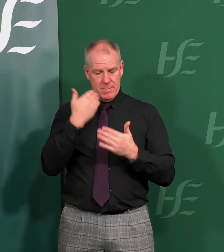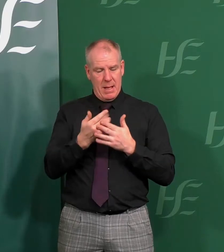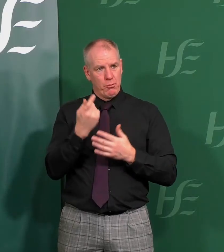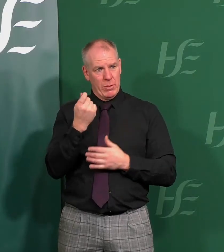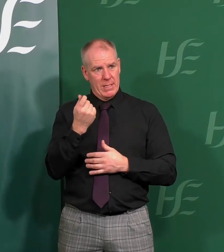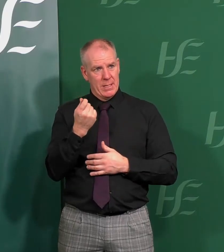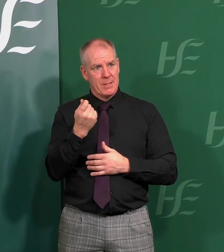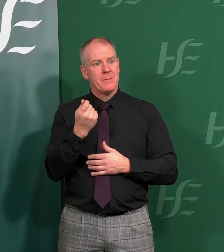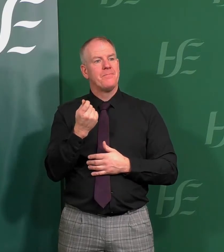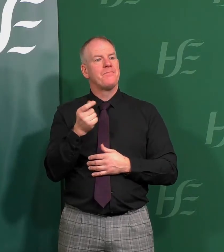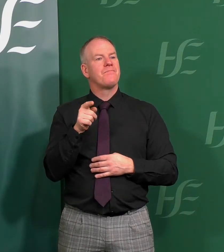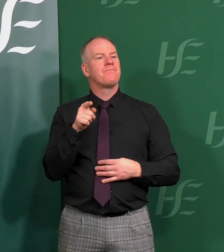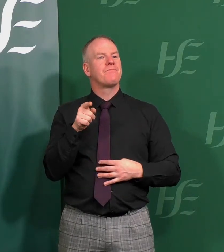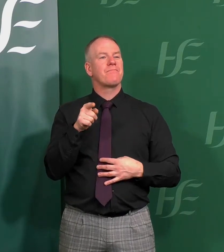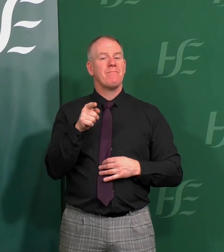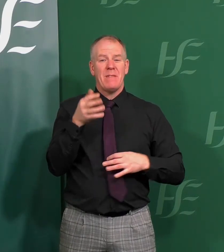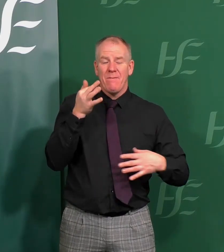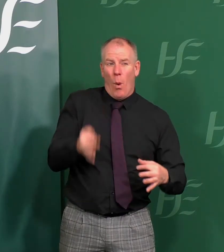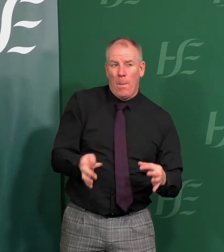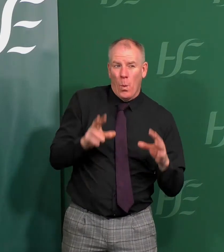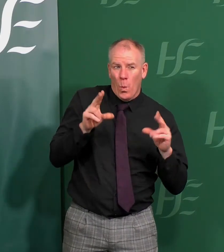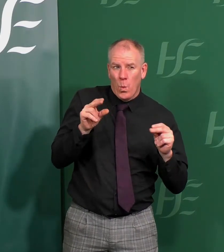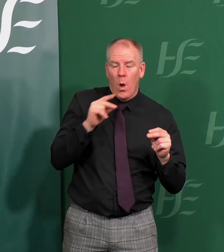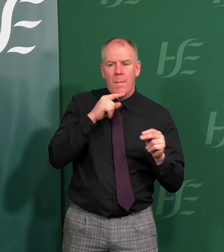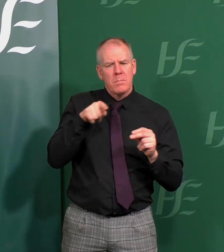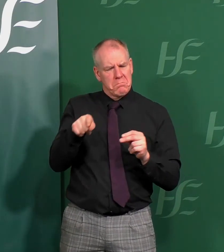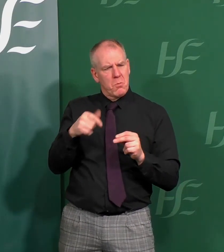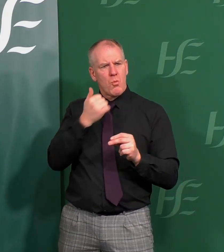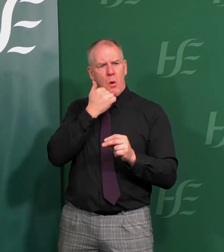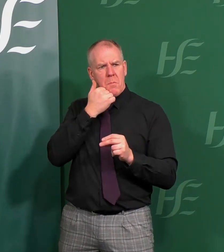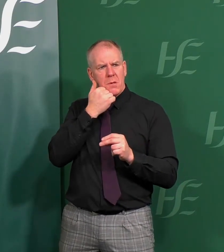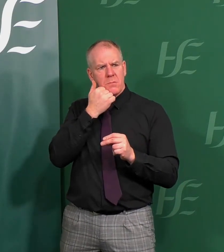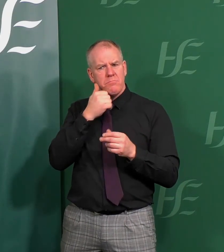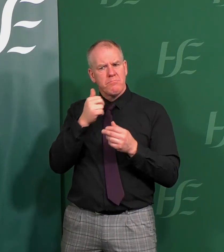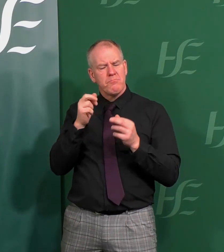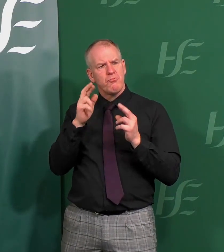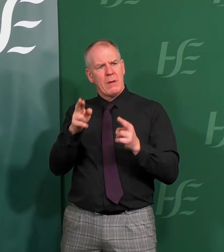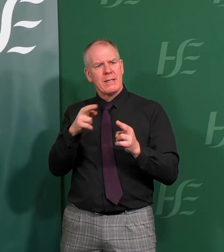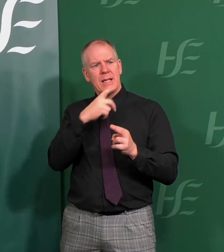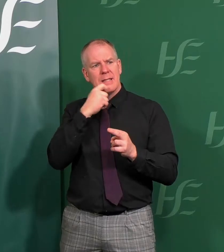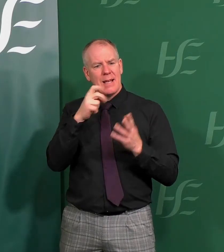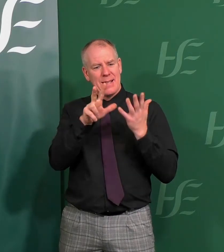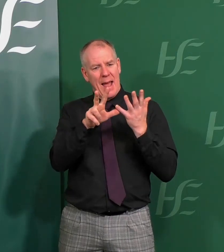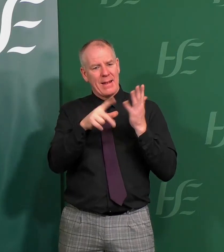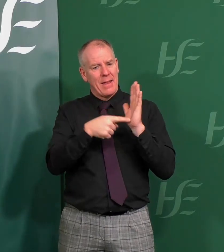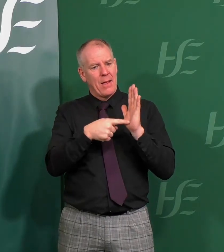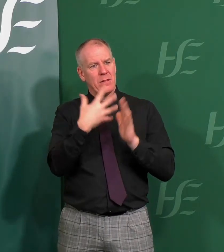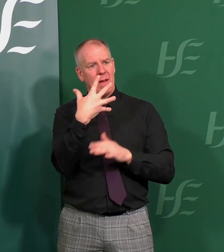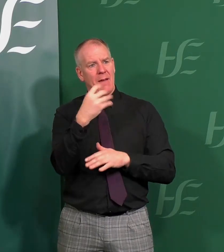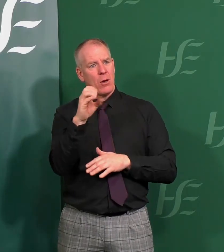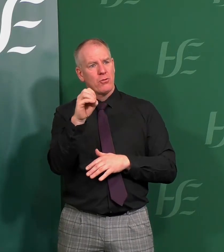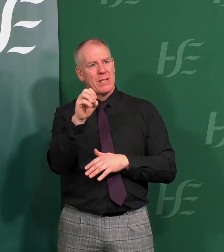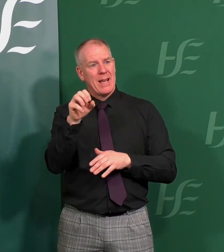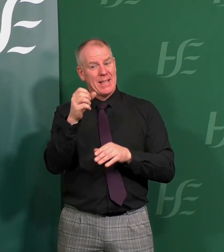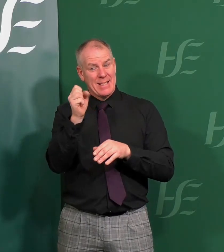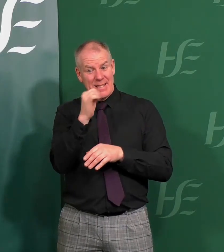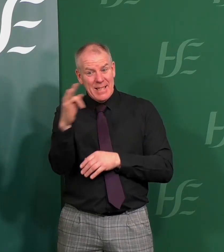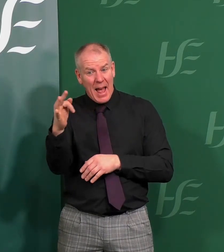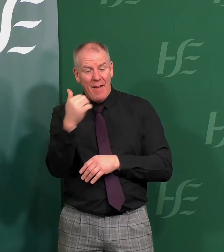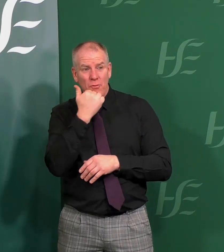want to qualify the returns. The returns do set out that there's at least 8,500 people, staff